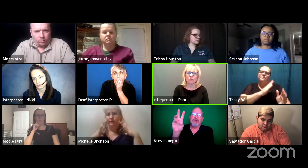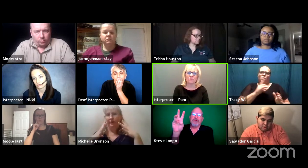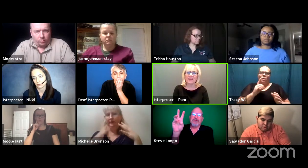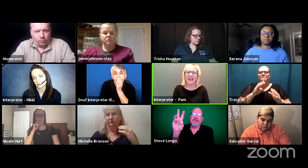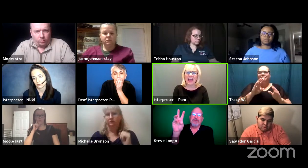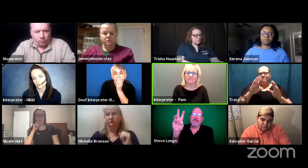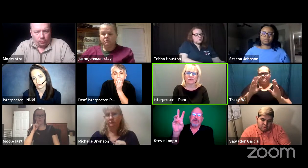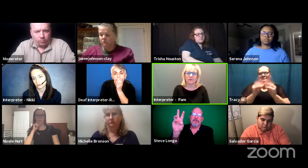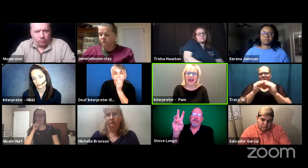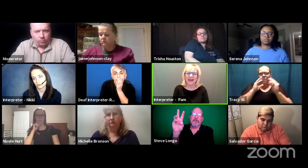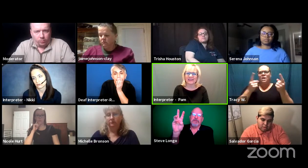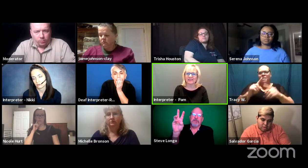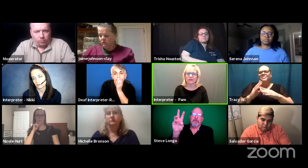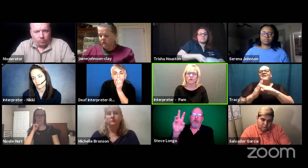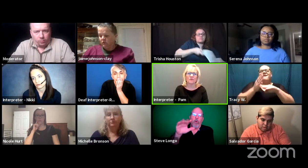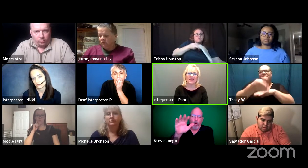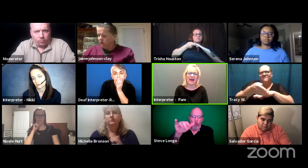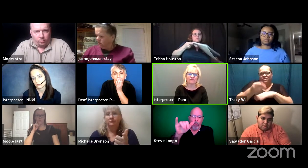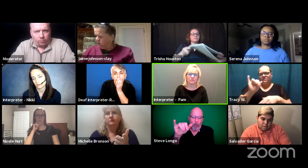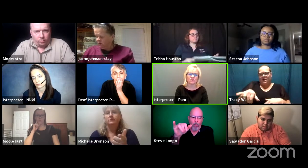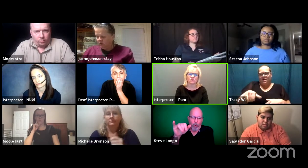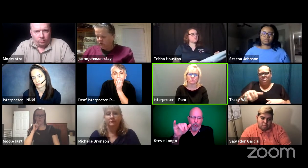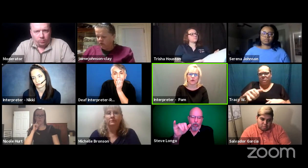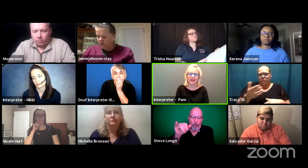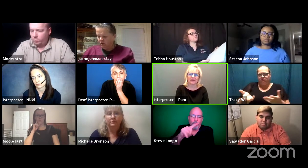would be after that. It would be after this break.